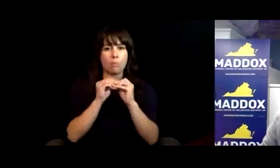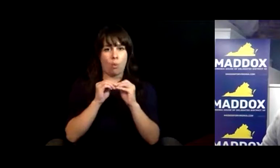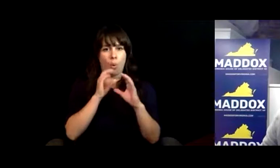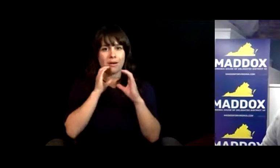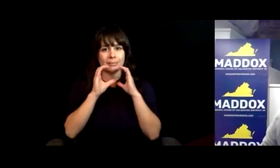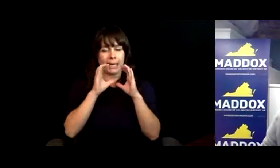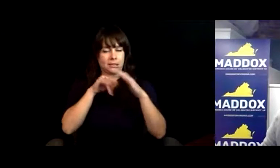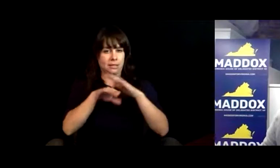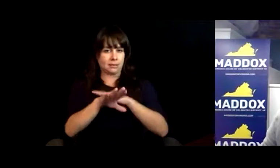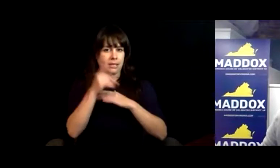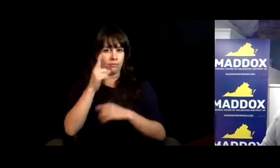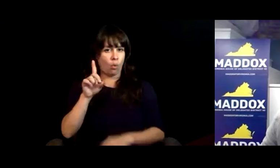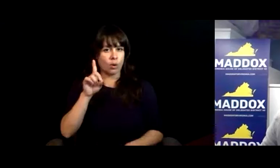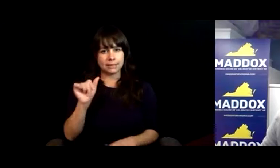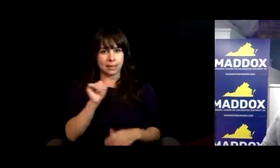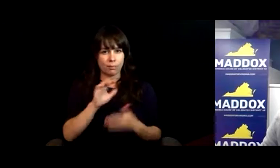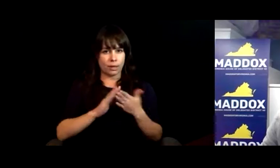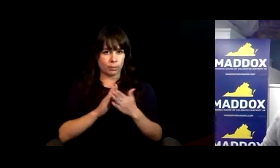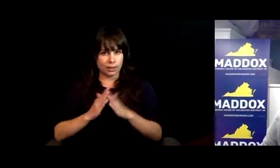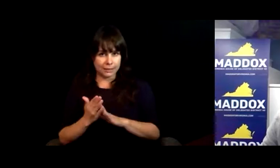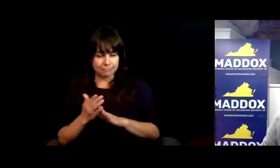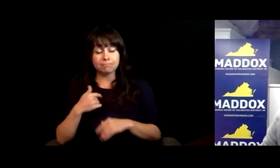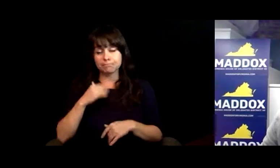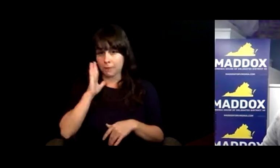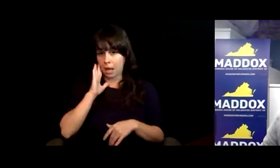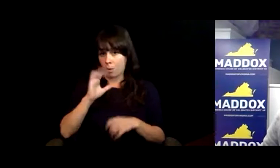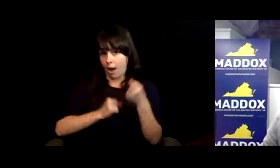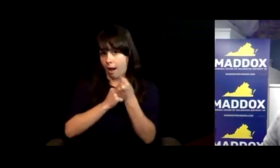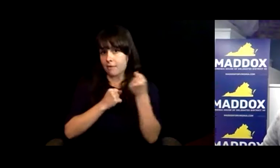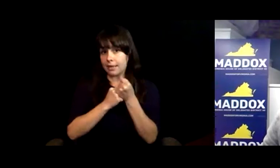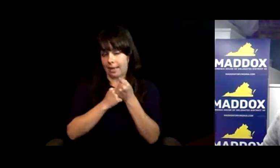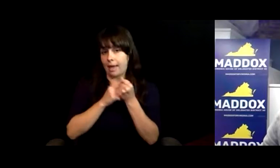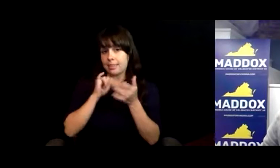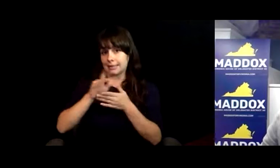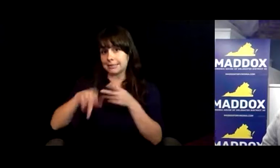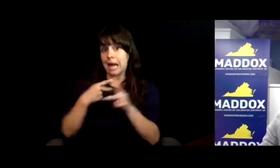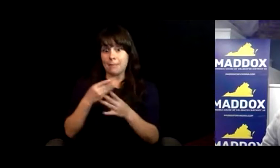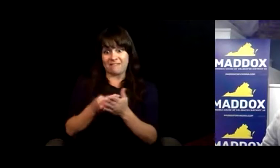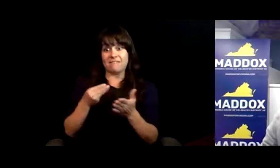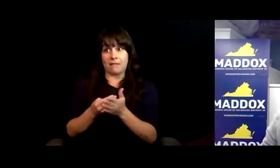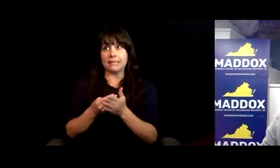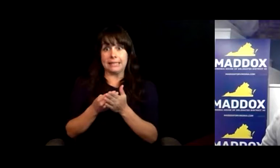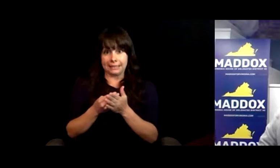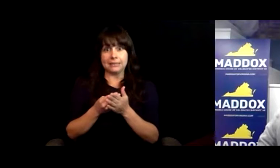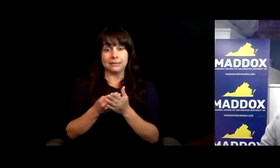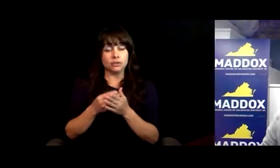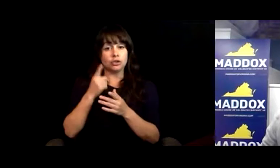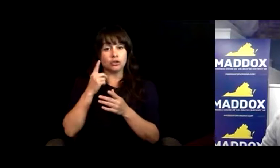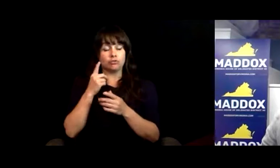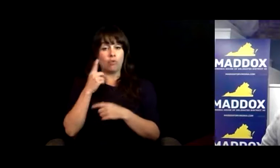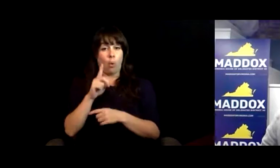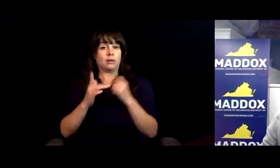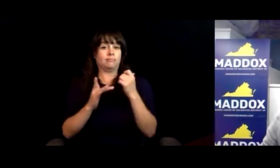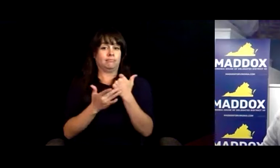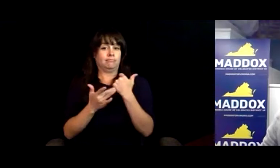community. And like I said, I will certainly be an advocate for trying to find that kind of funding for technology development,